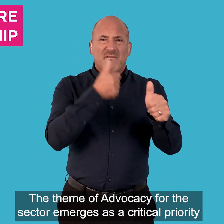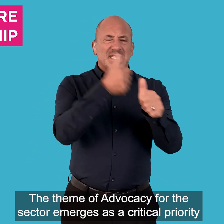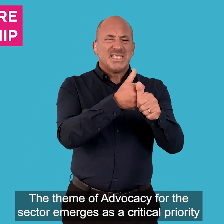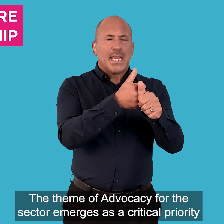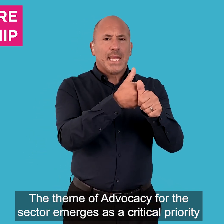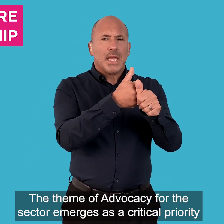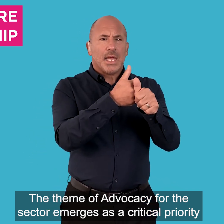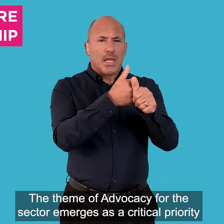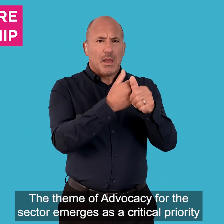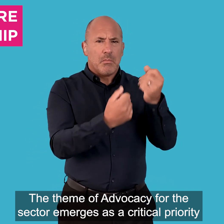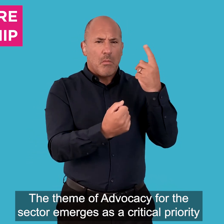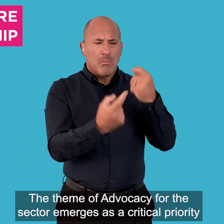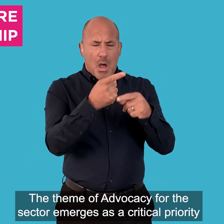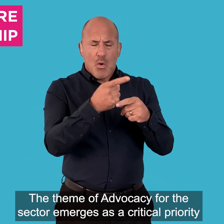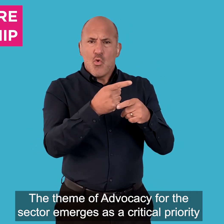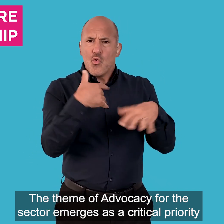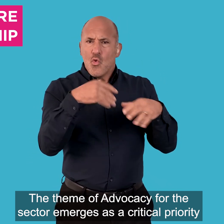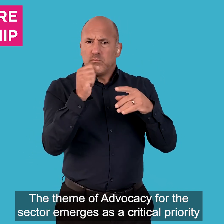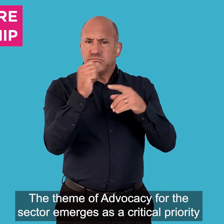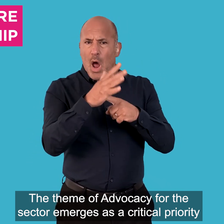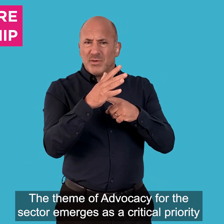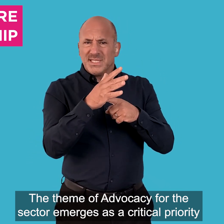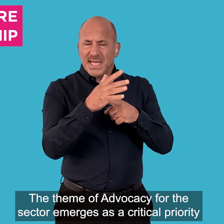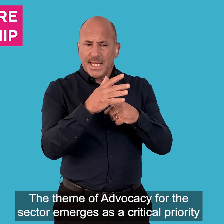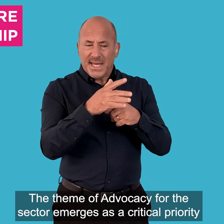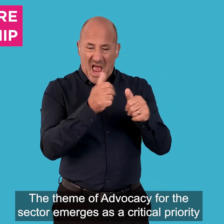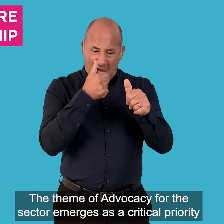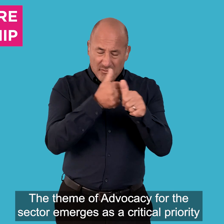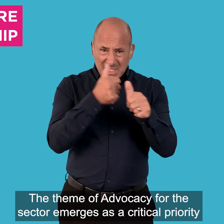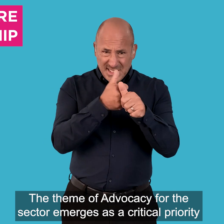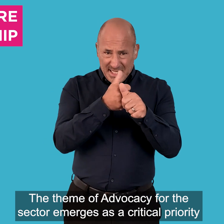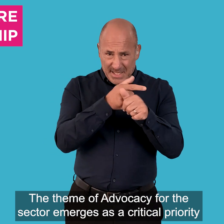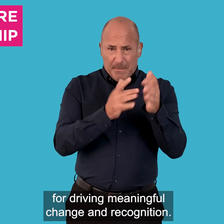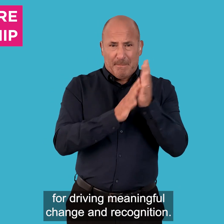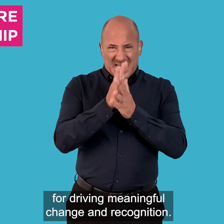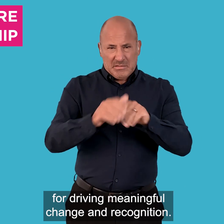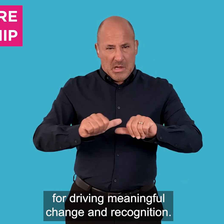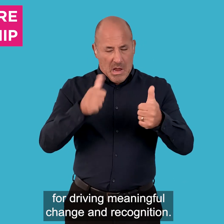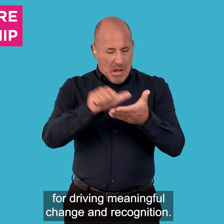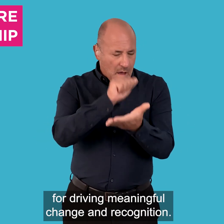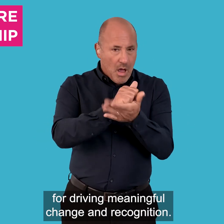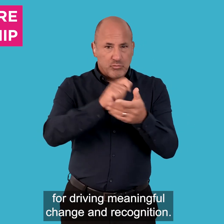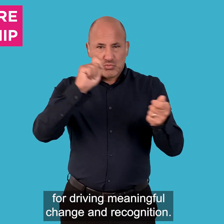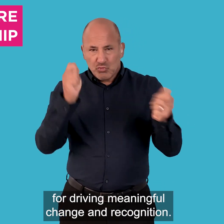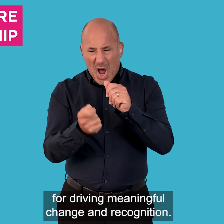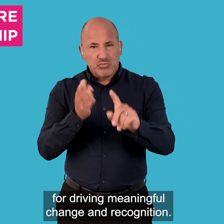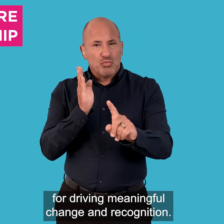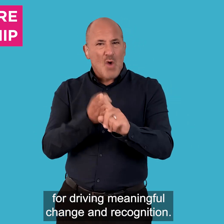The theme of advocacy for the sector emerges as a critical priority for driving meaningful change